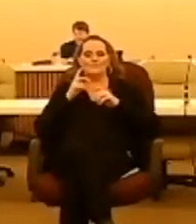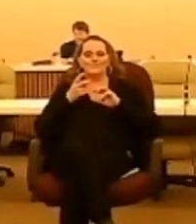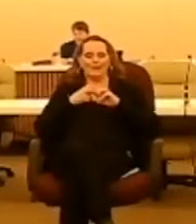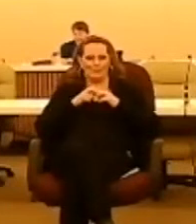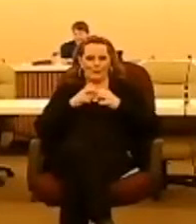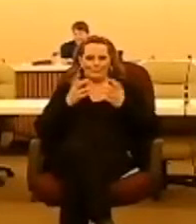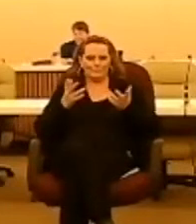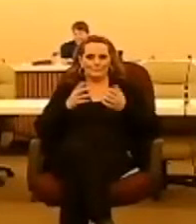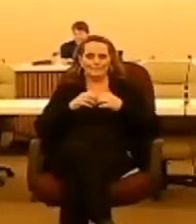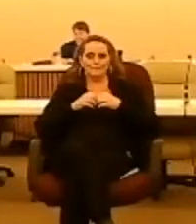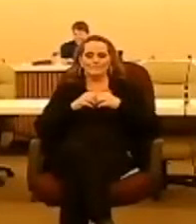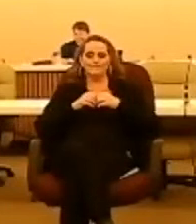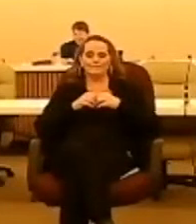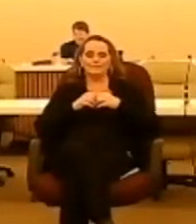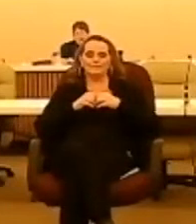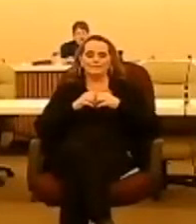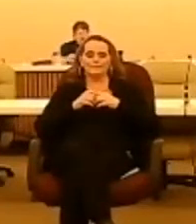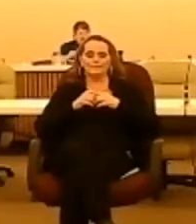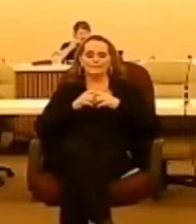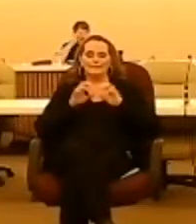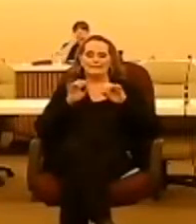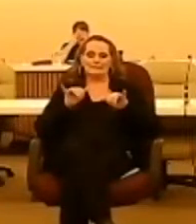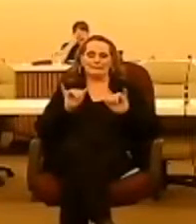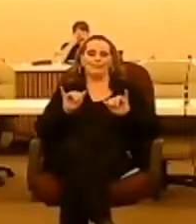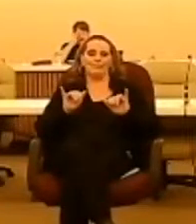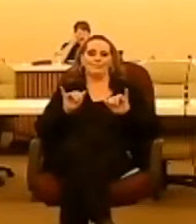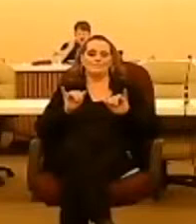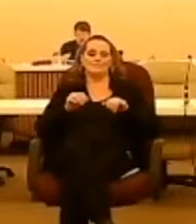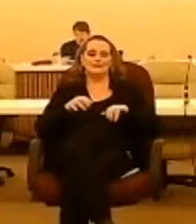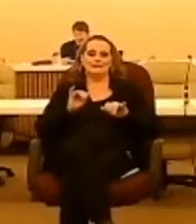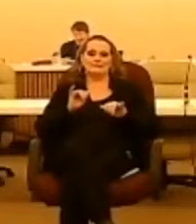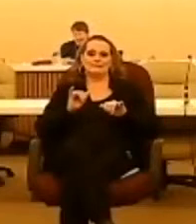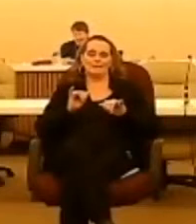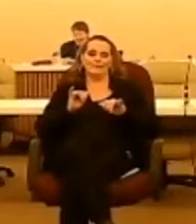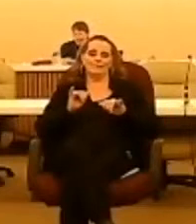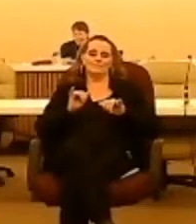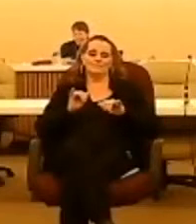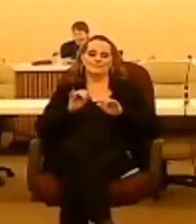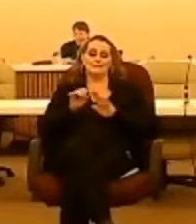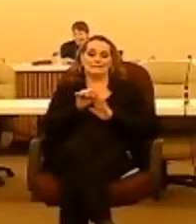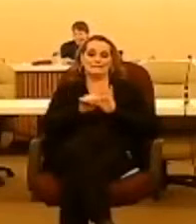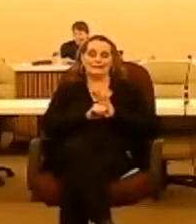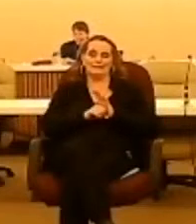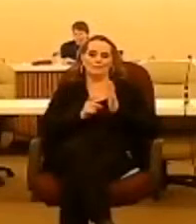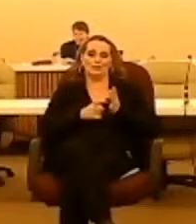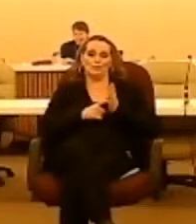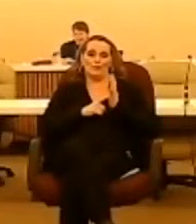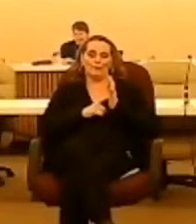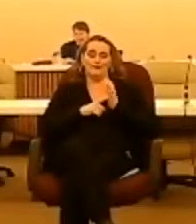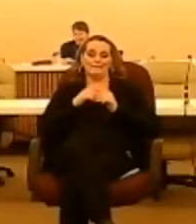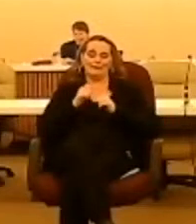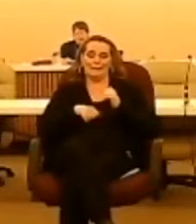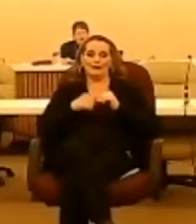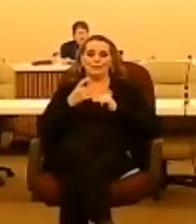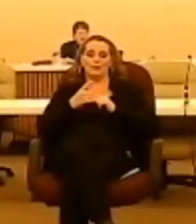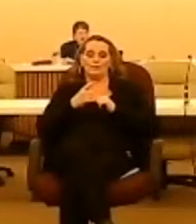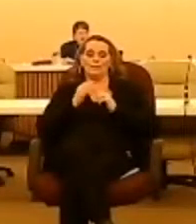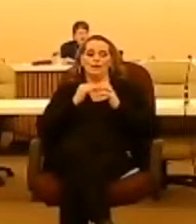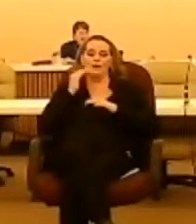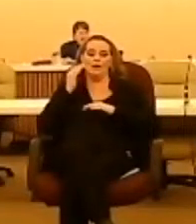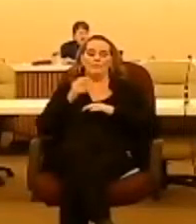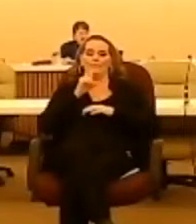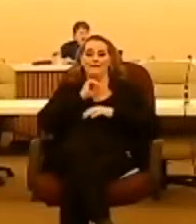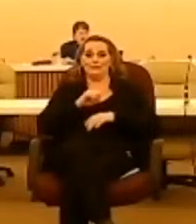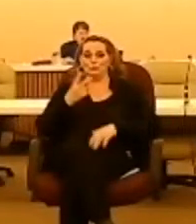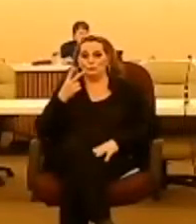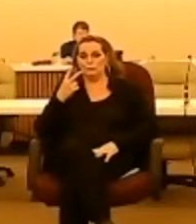that is still a state mandate that anyone over 2 years of